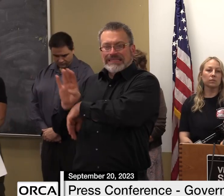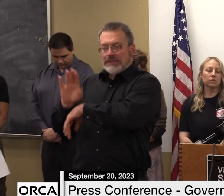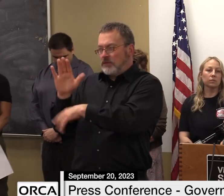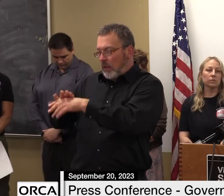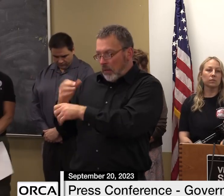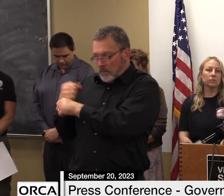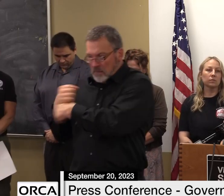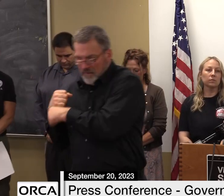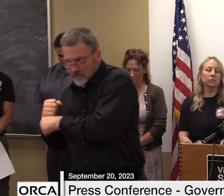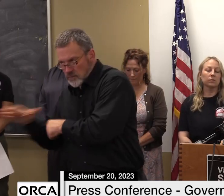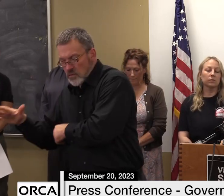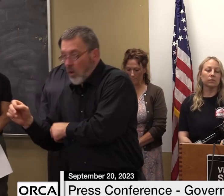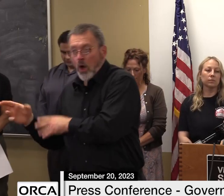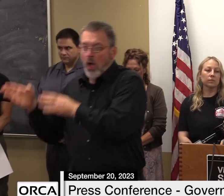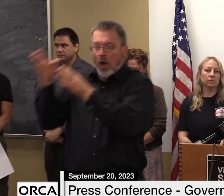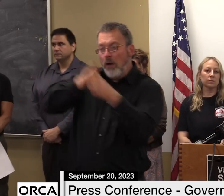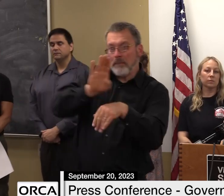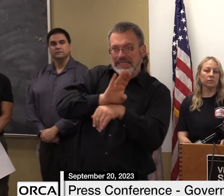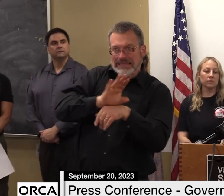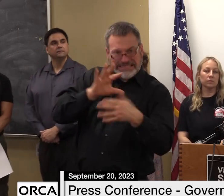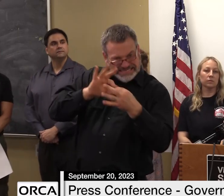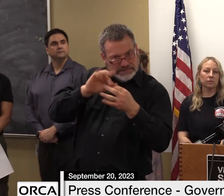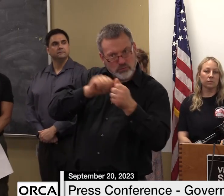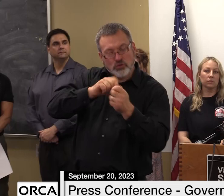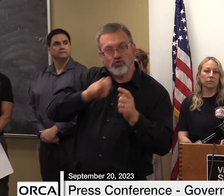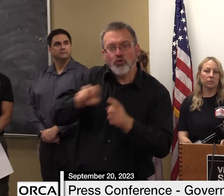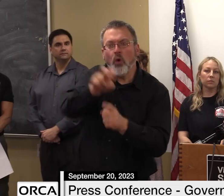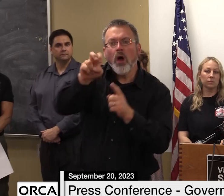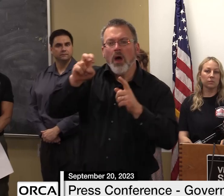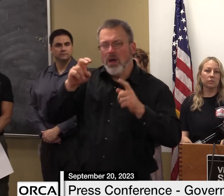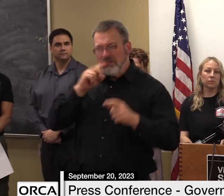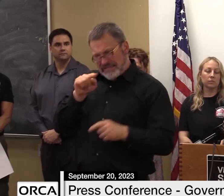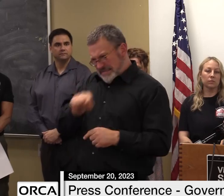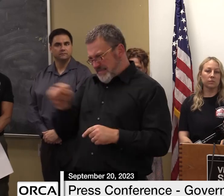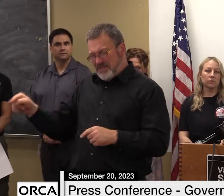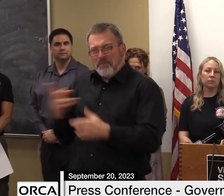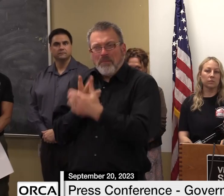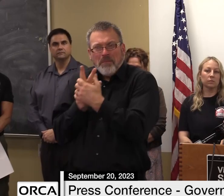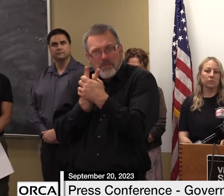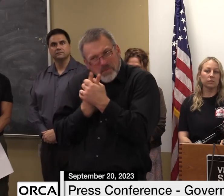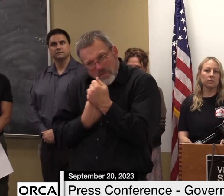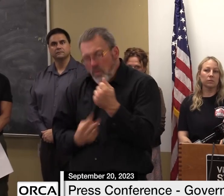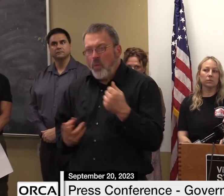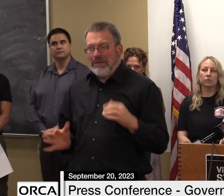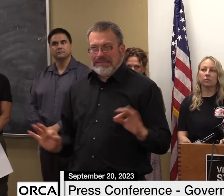tourism as well as local trade, this is going to be essential, I believe.